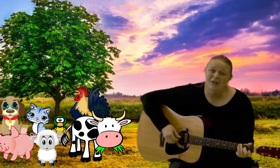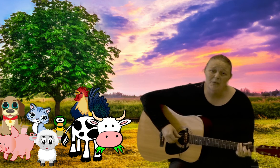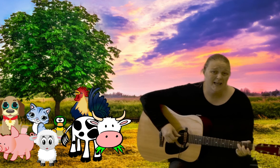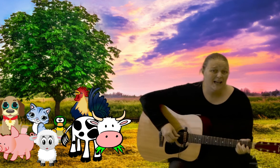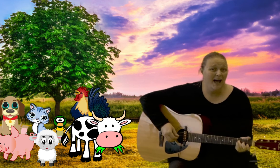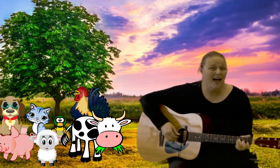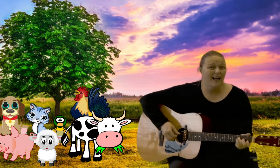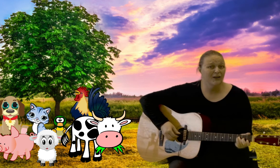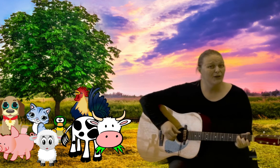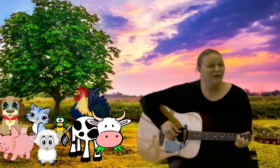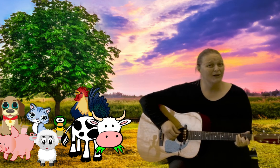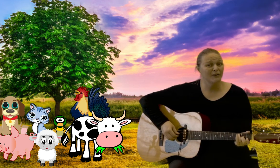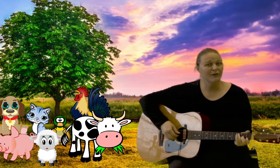went